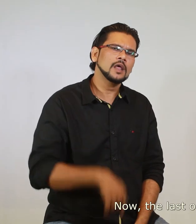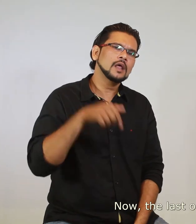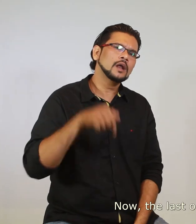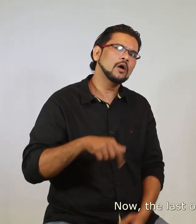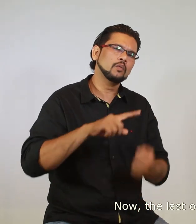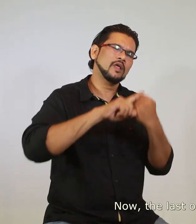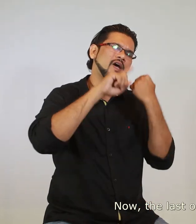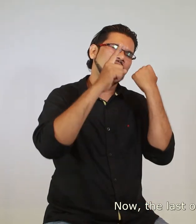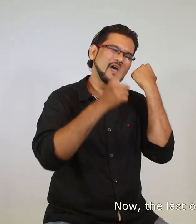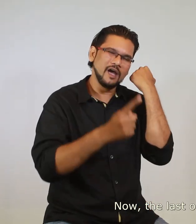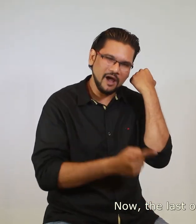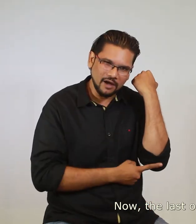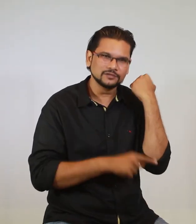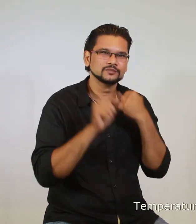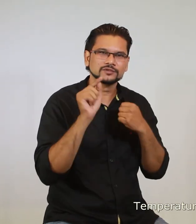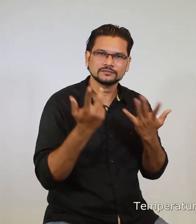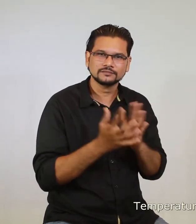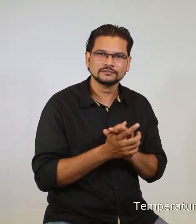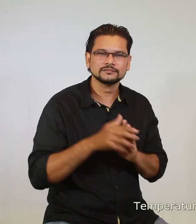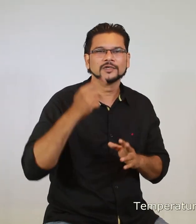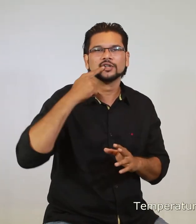Now the last one is temperature.